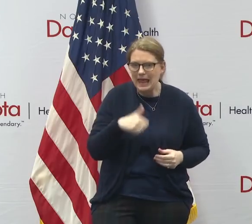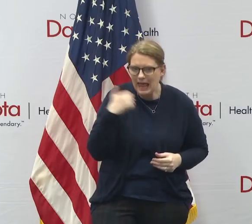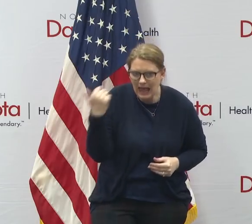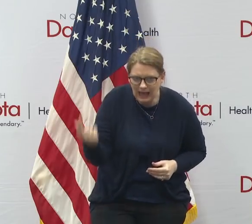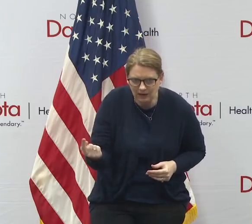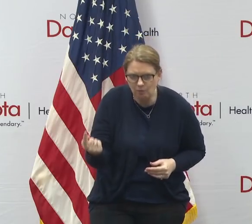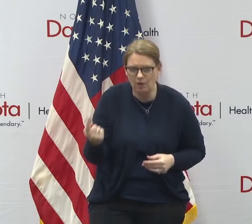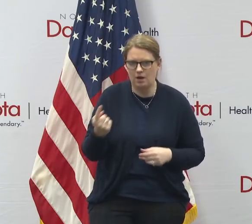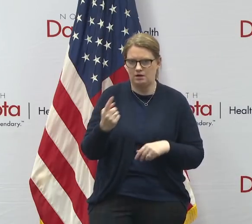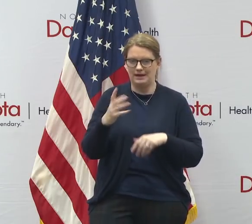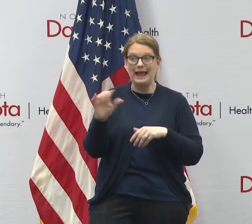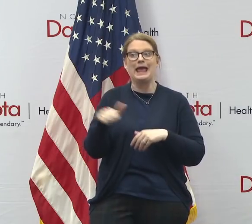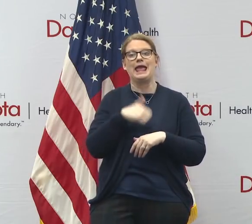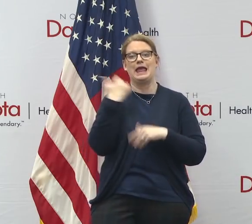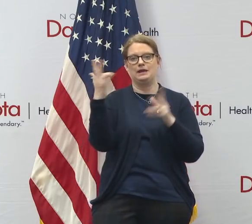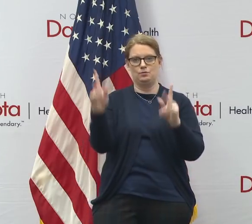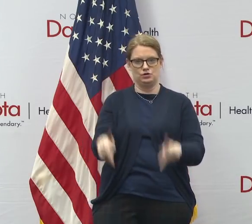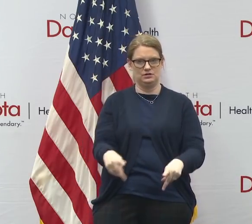was affected by